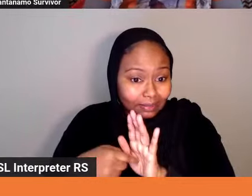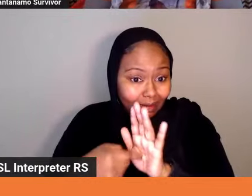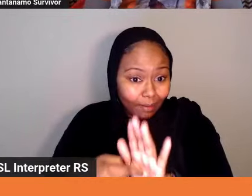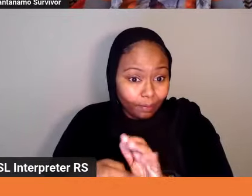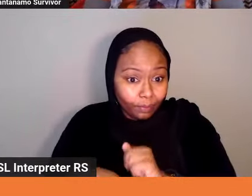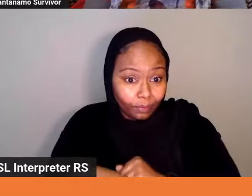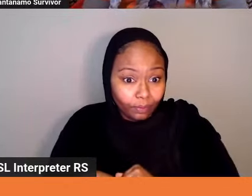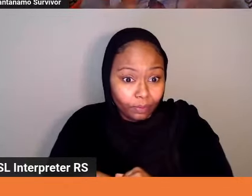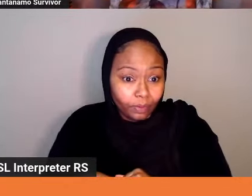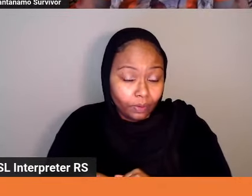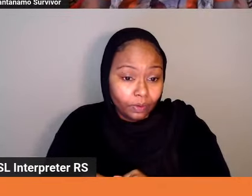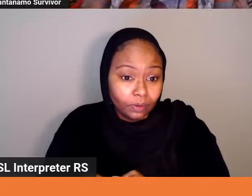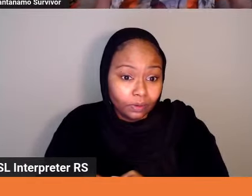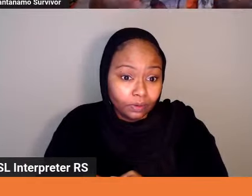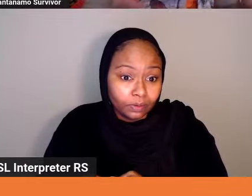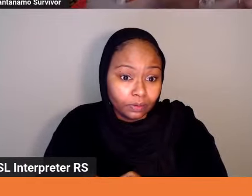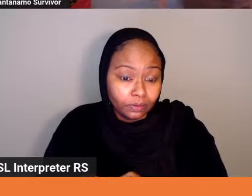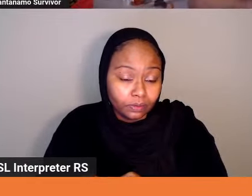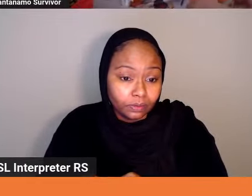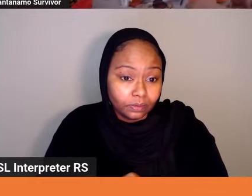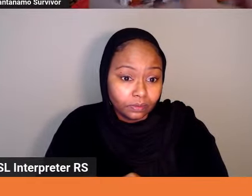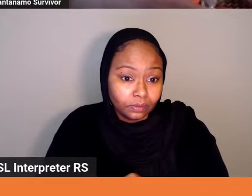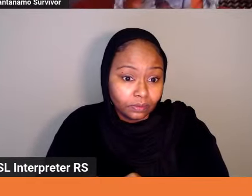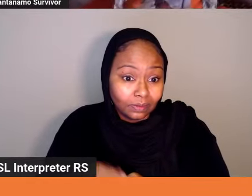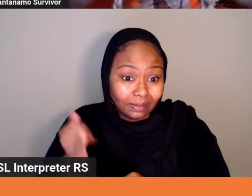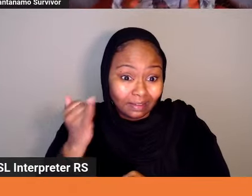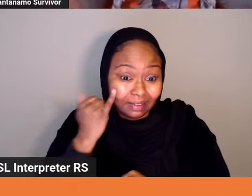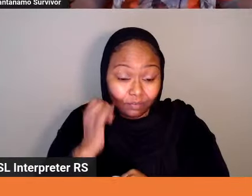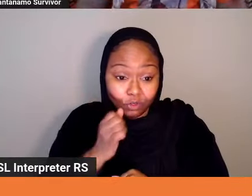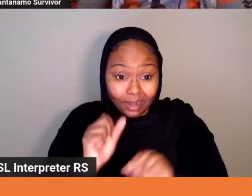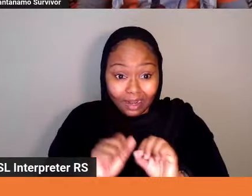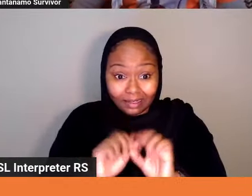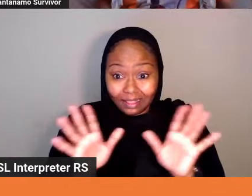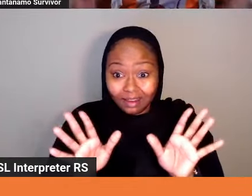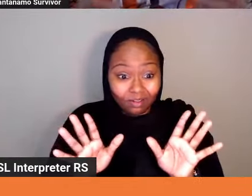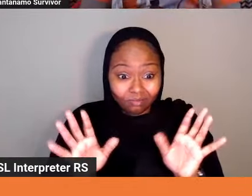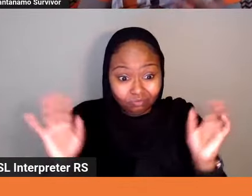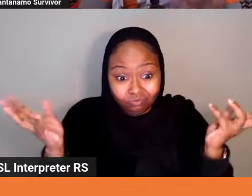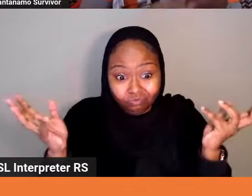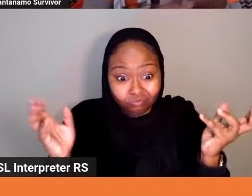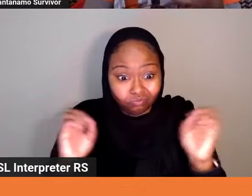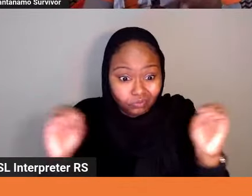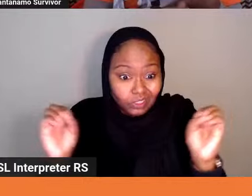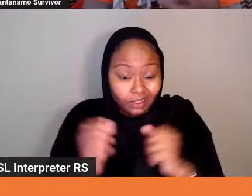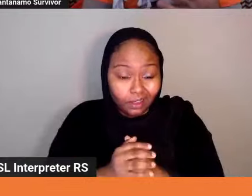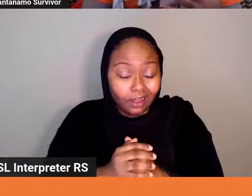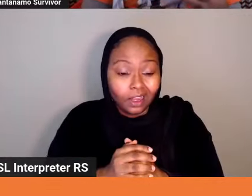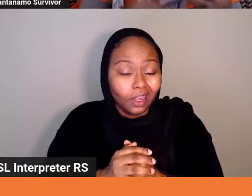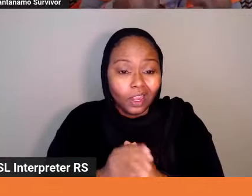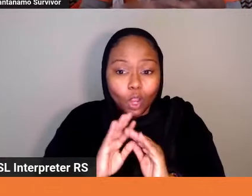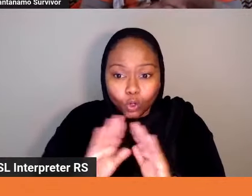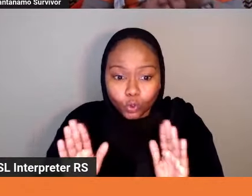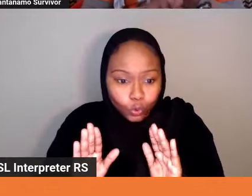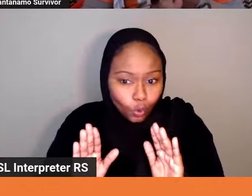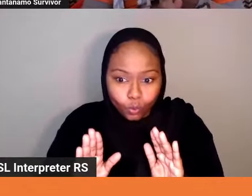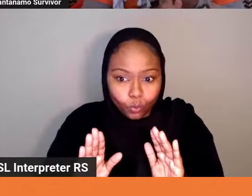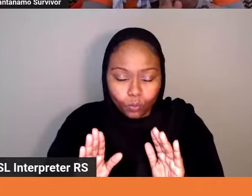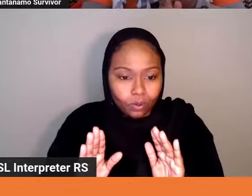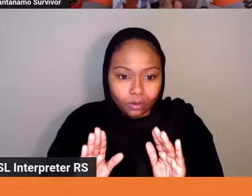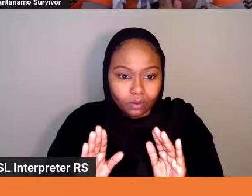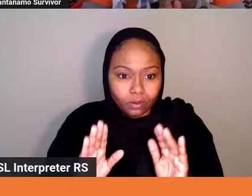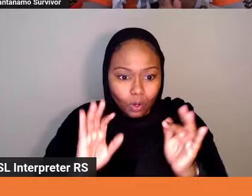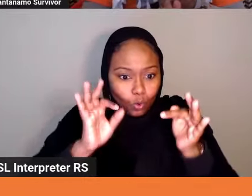at Guantanamo, where even you're being cleared, it's just nothing. No court can order your release. You're not allowed to